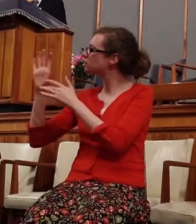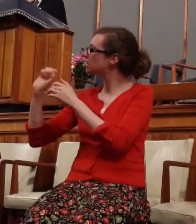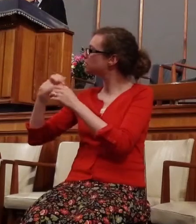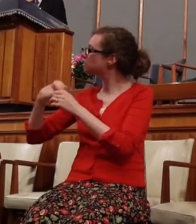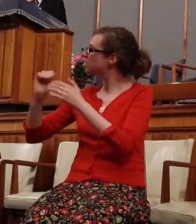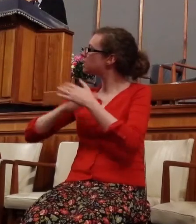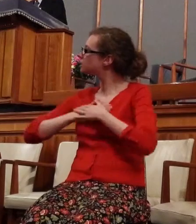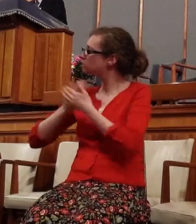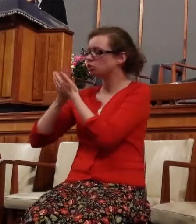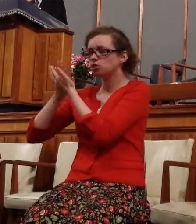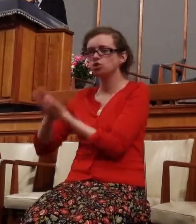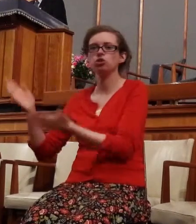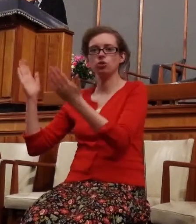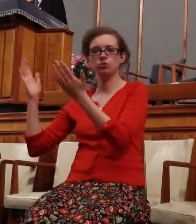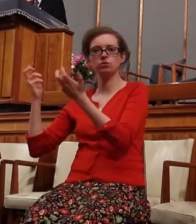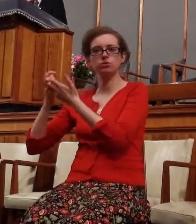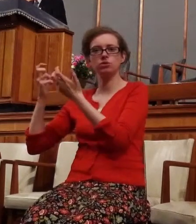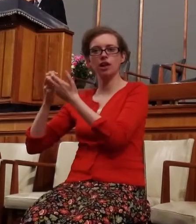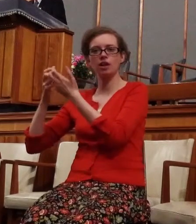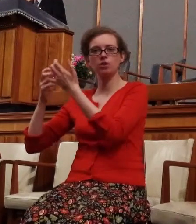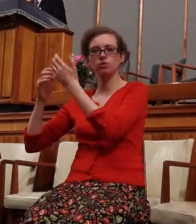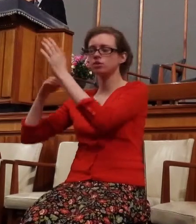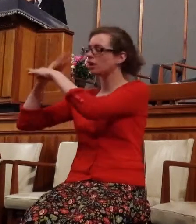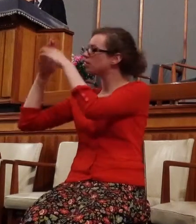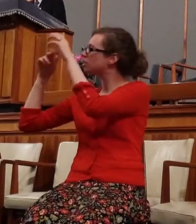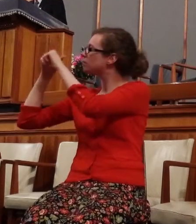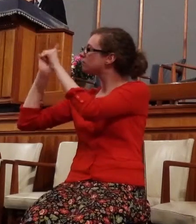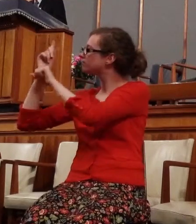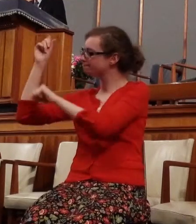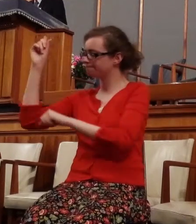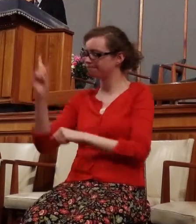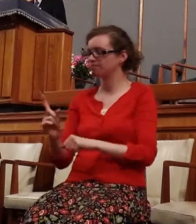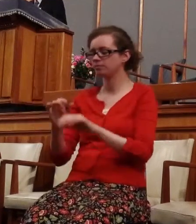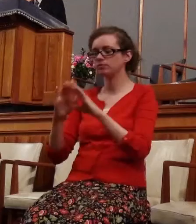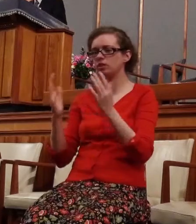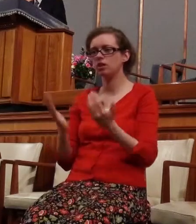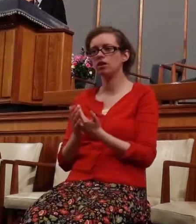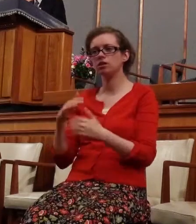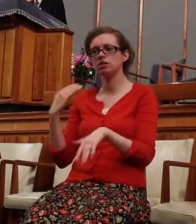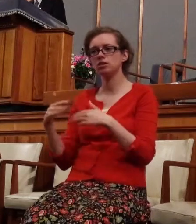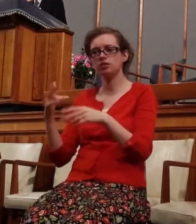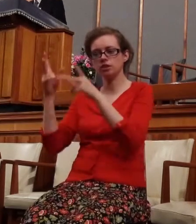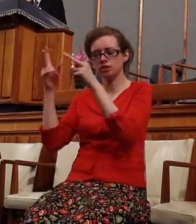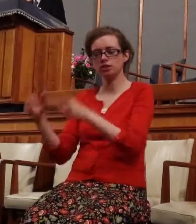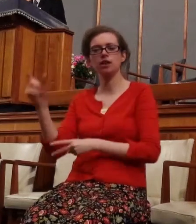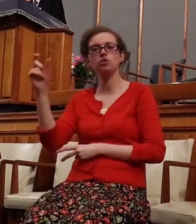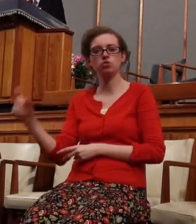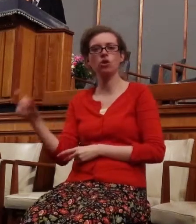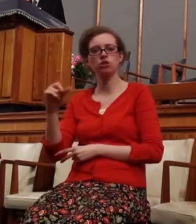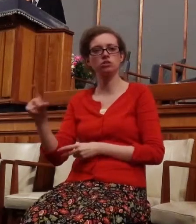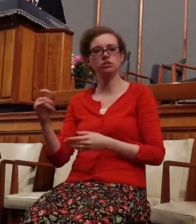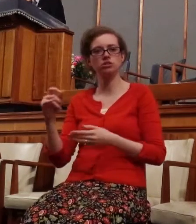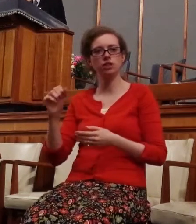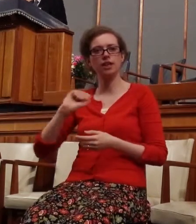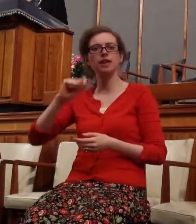us by coming on this world, and he has suffered and died on the cross of Calvary to take away sin of